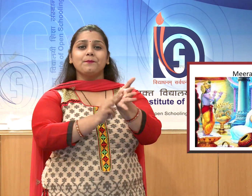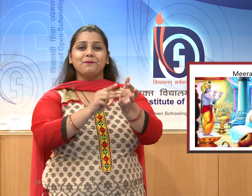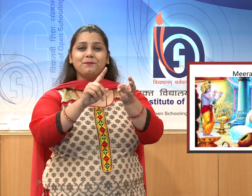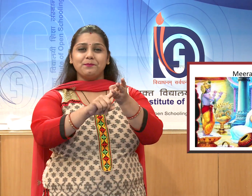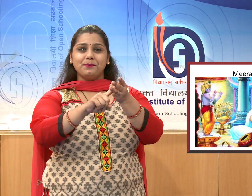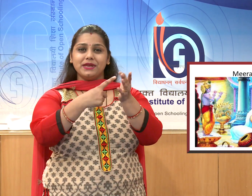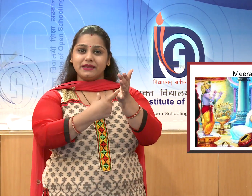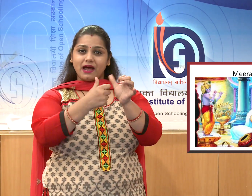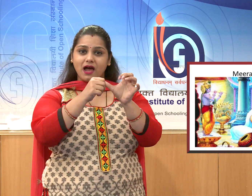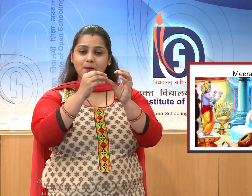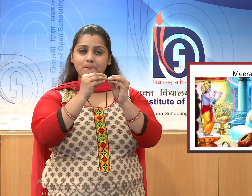Mirabai,